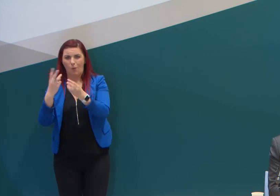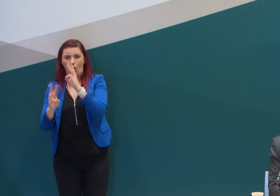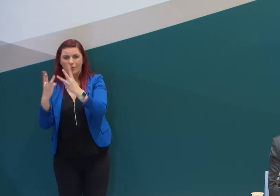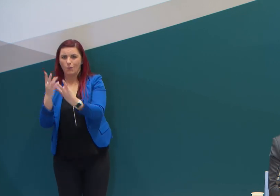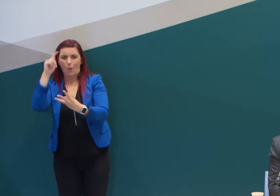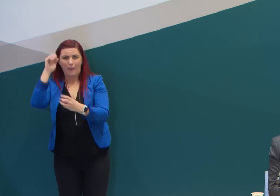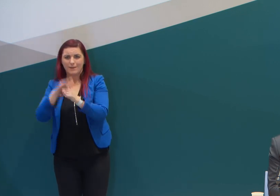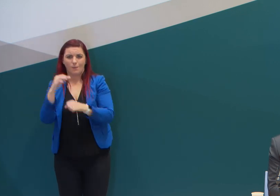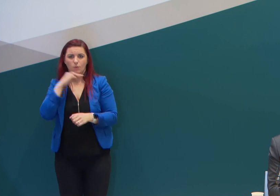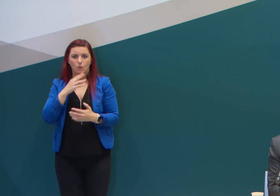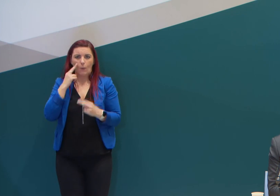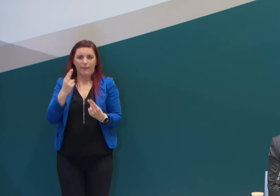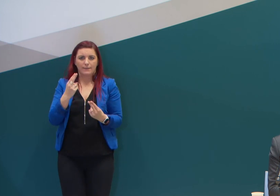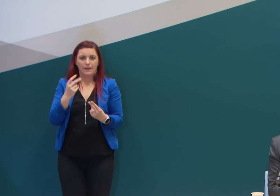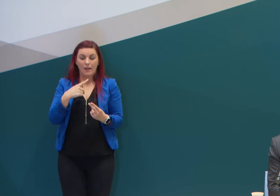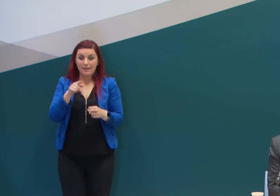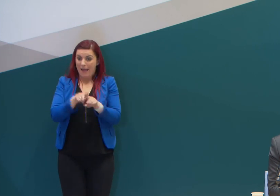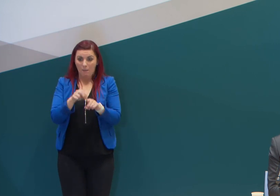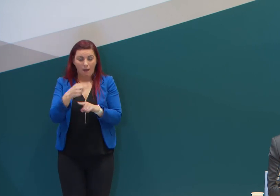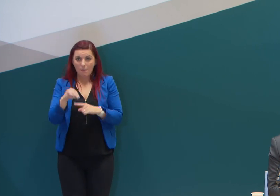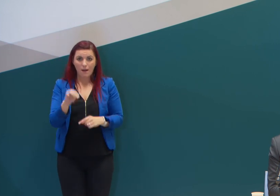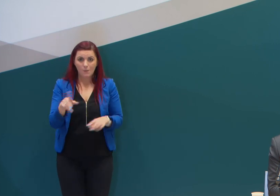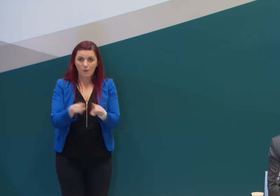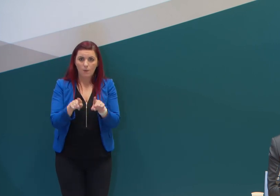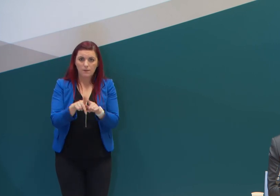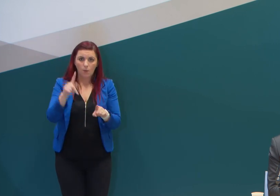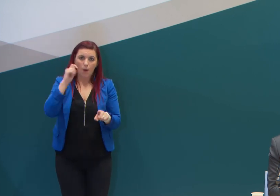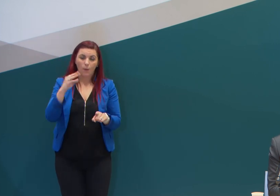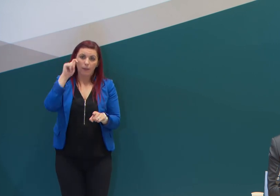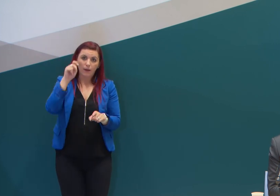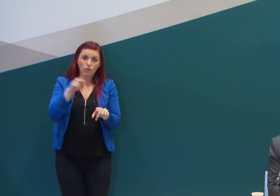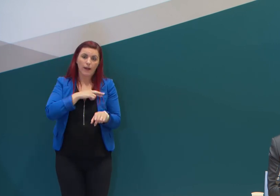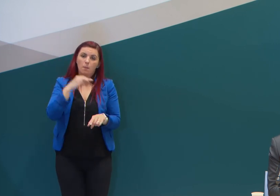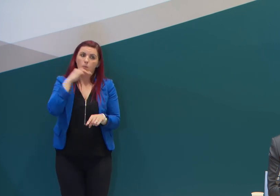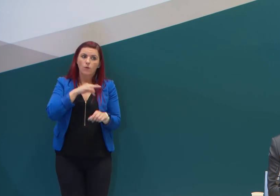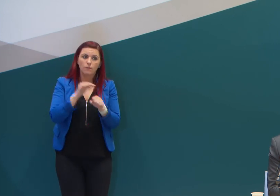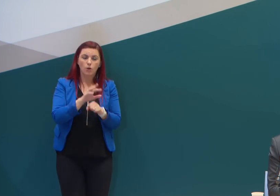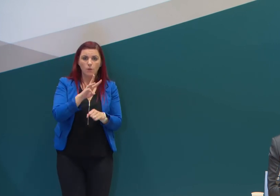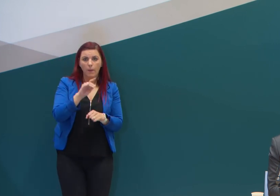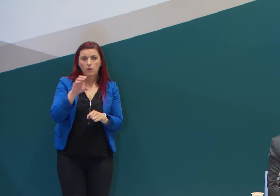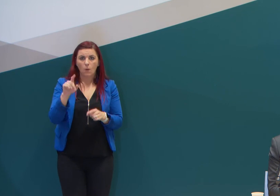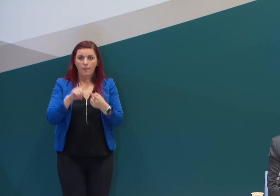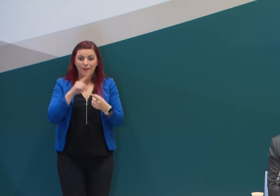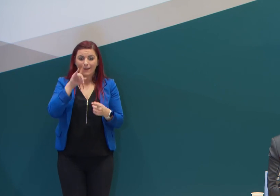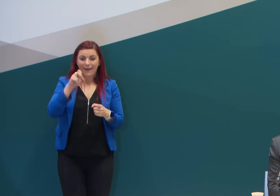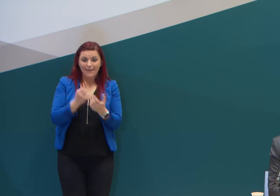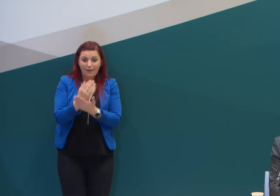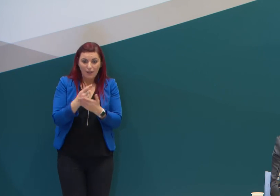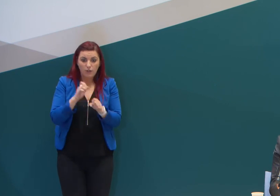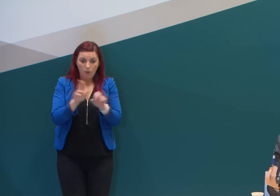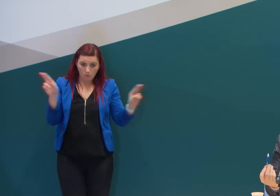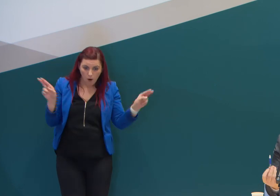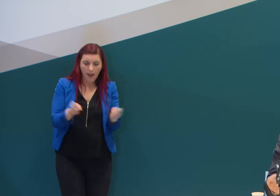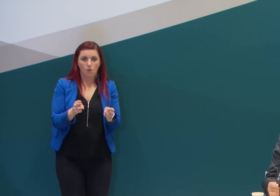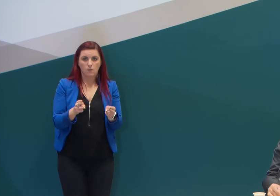health management. We don't think it's feasible. And we think that it's right for us to follow the WHO case definition now and to focus and target the testing.